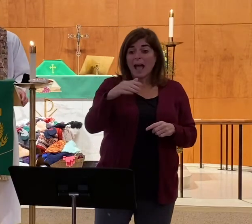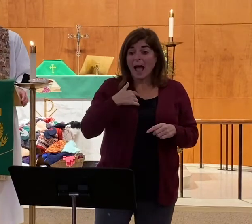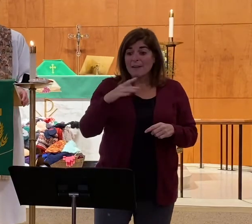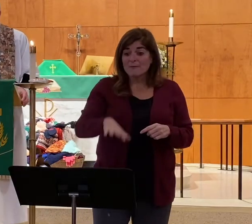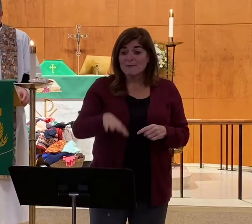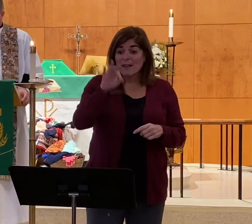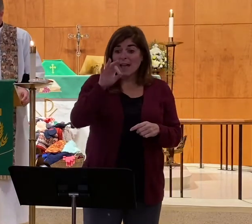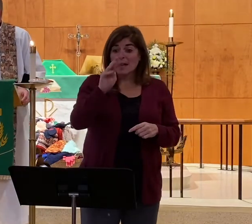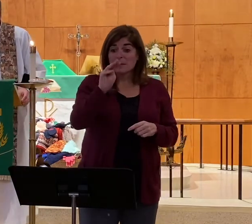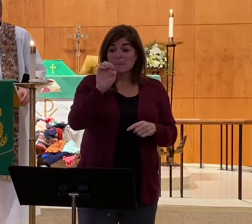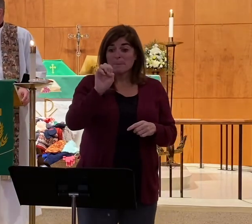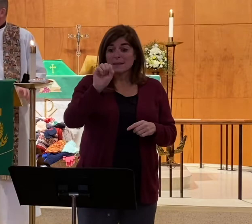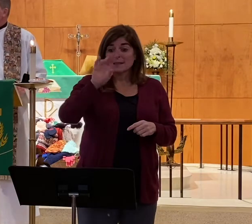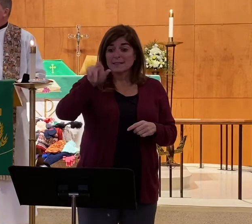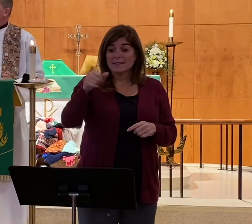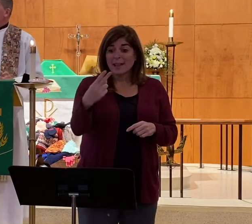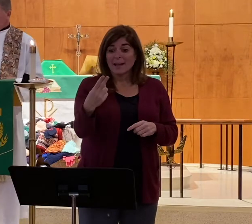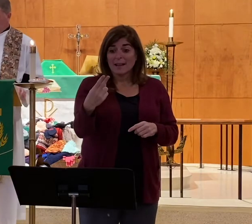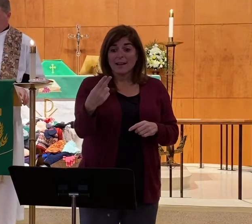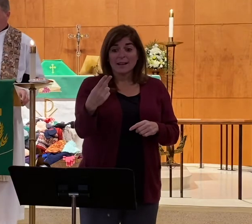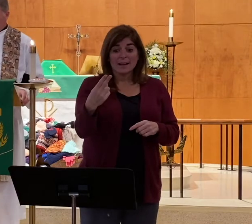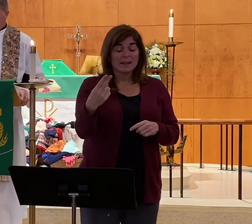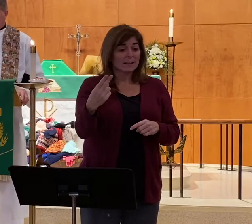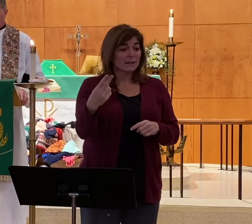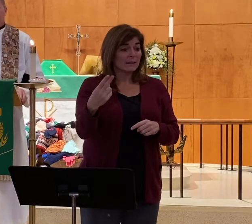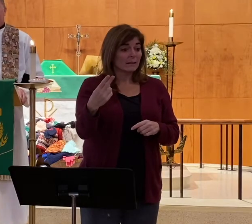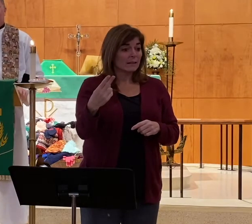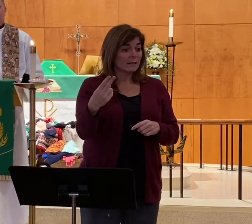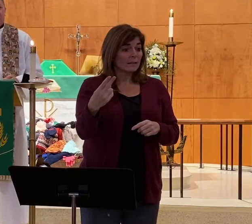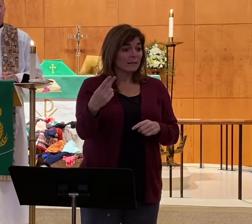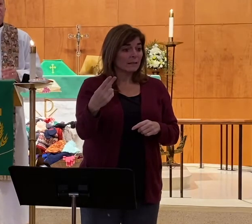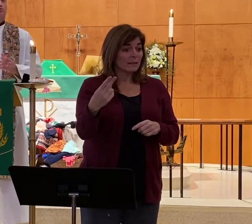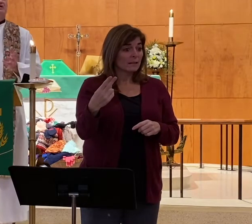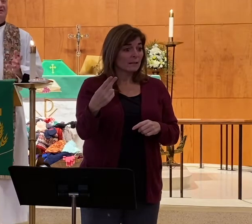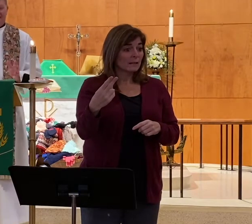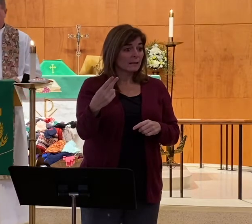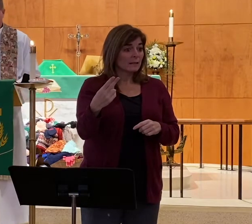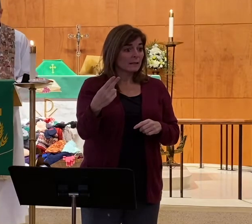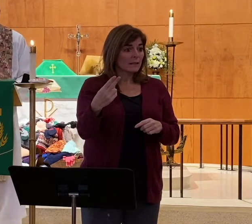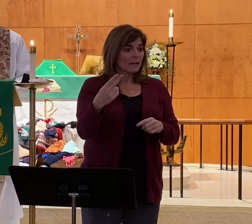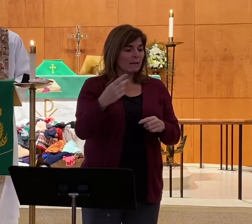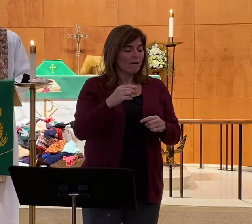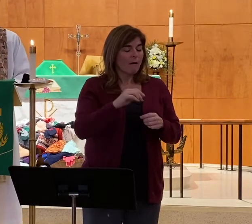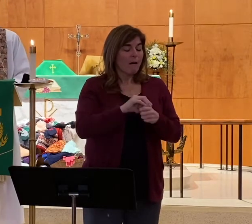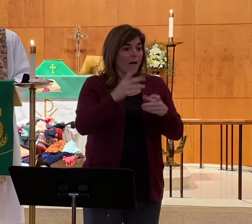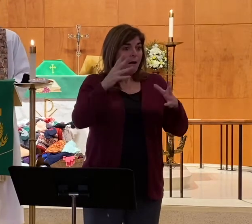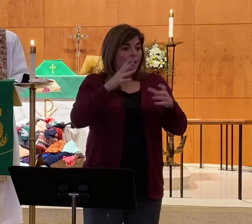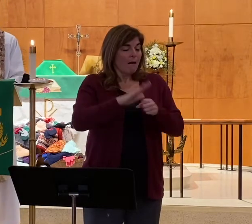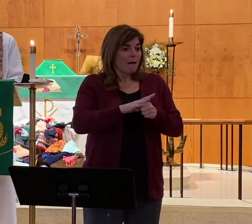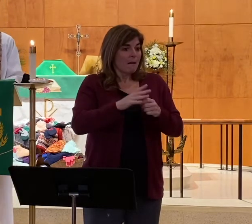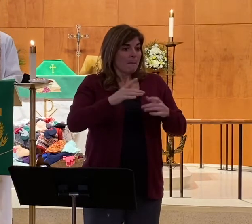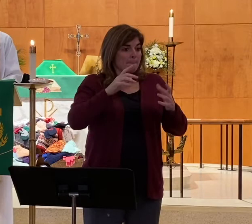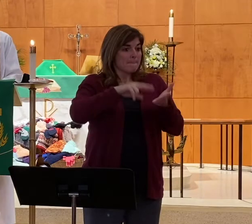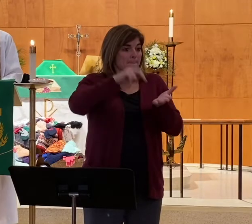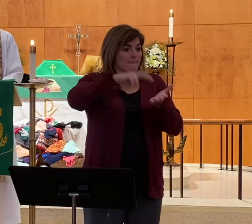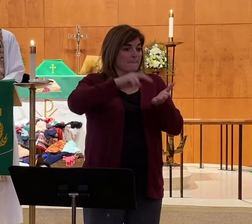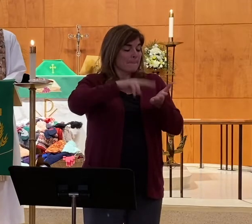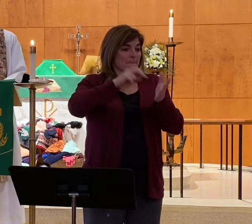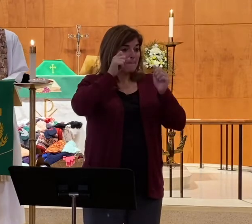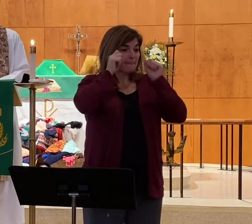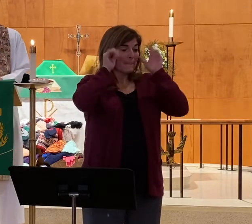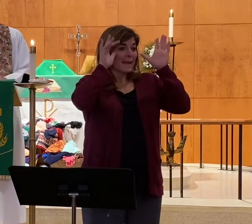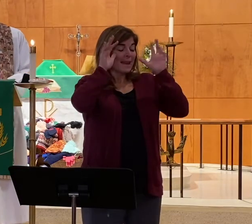word translated here as found is heurisko, where we get our word eureka. And it involves an aspect